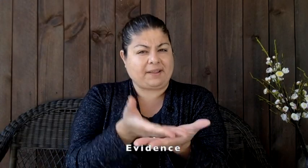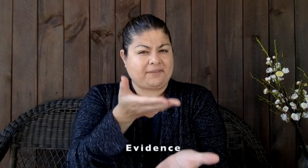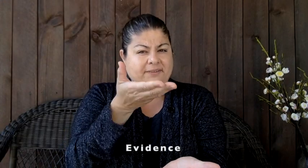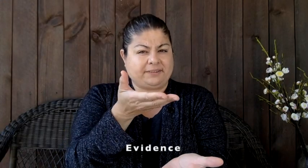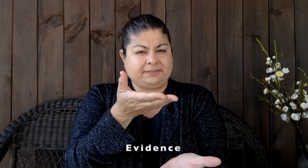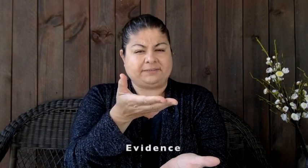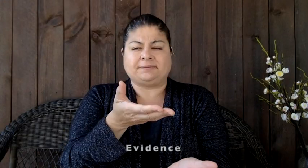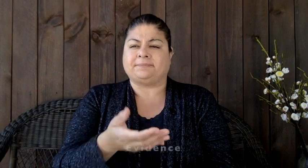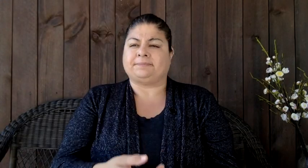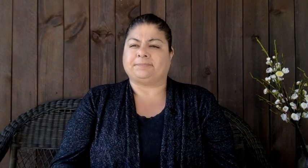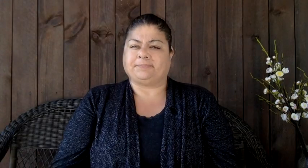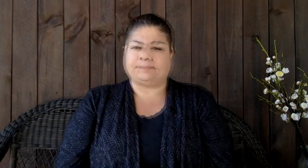evidence,